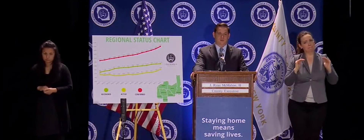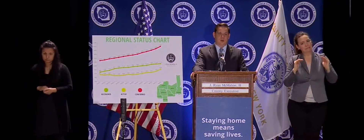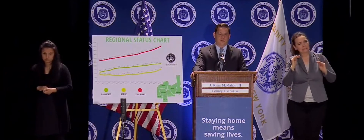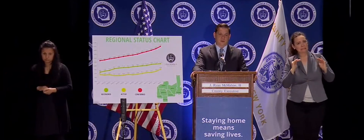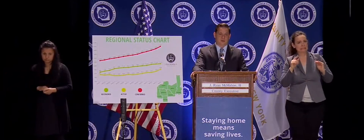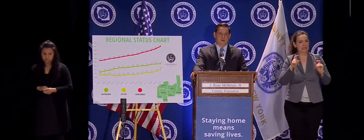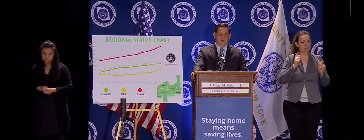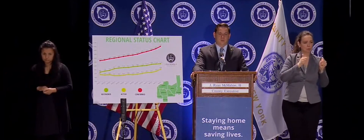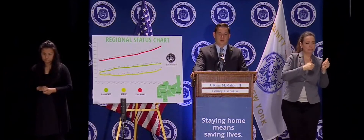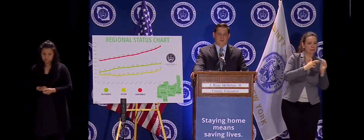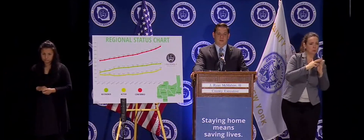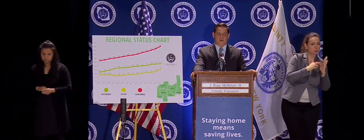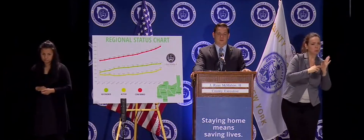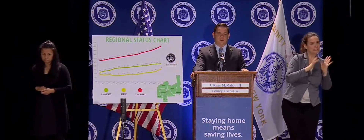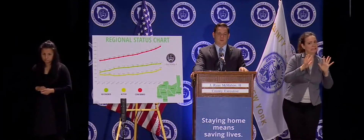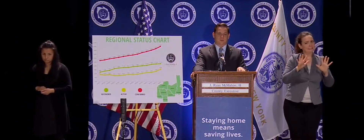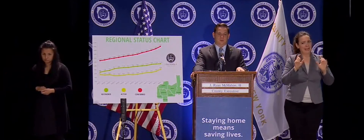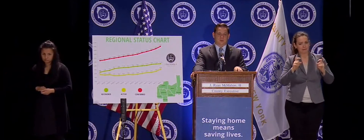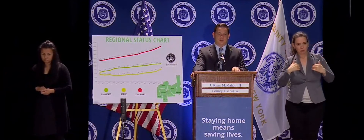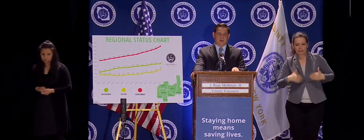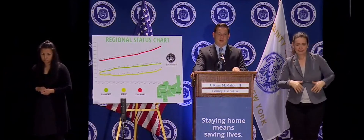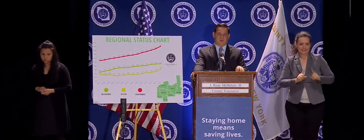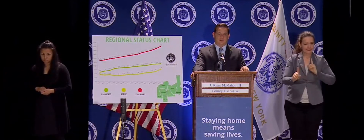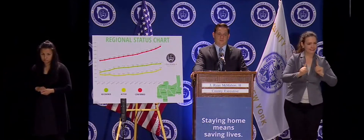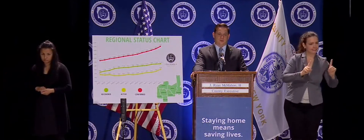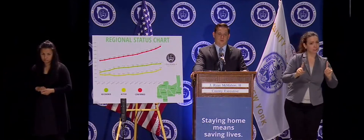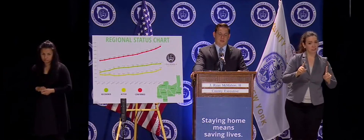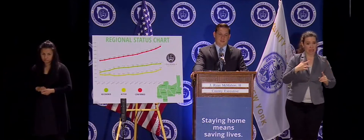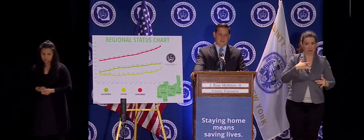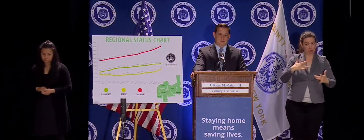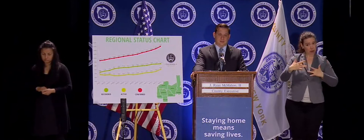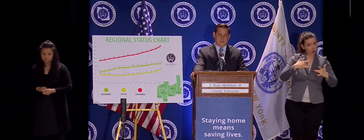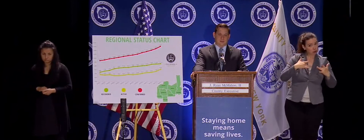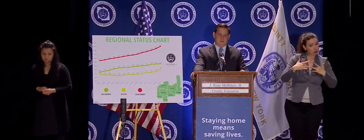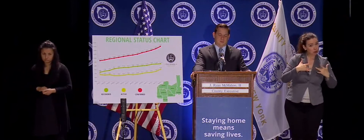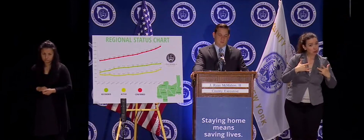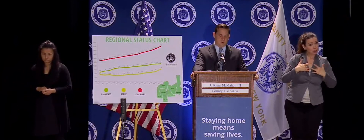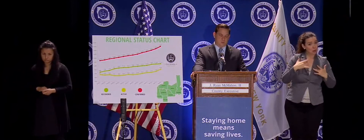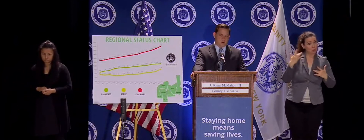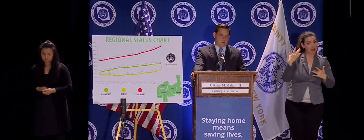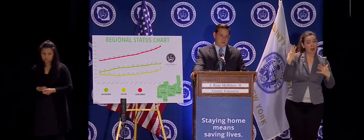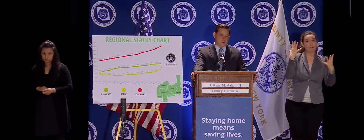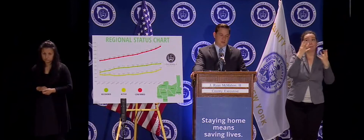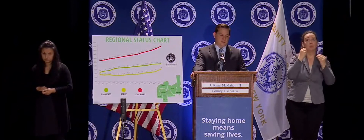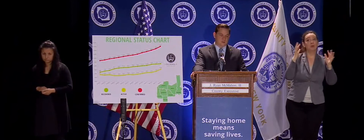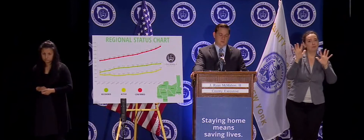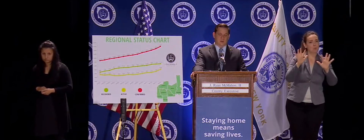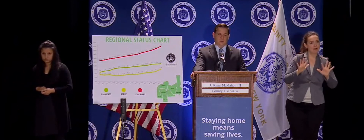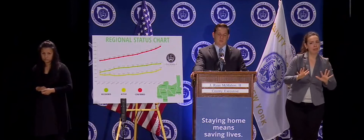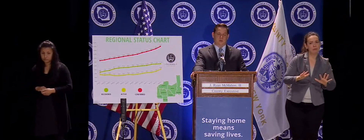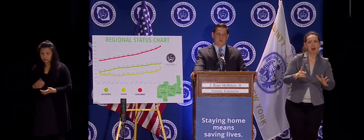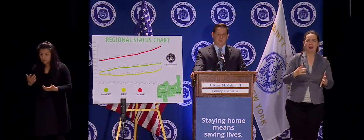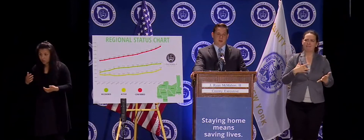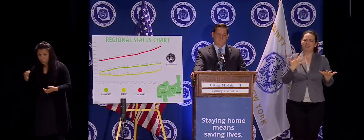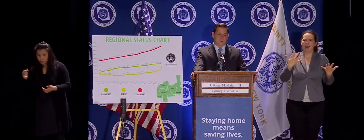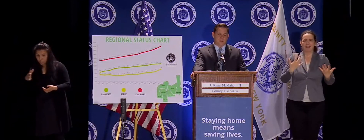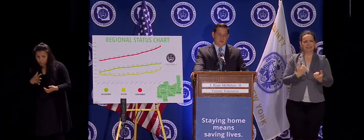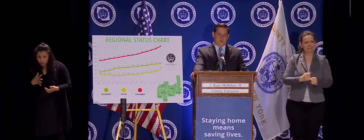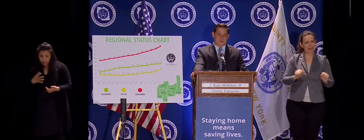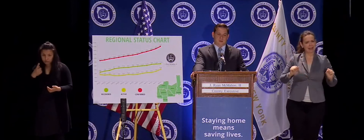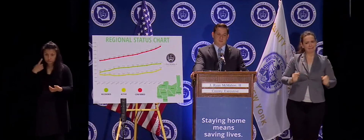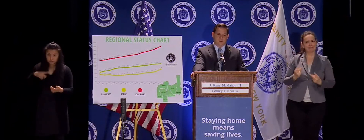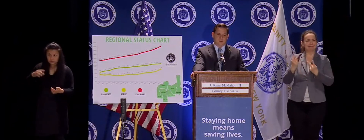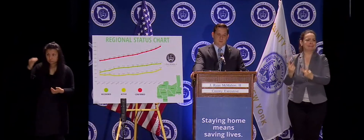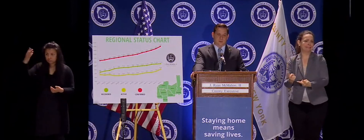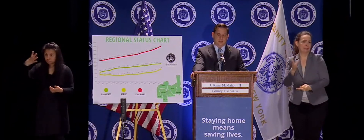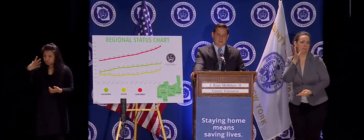we have nice weather, what it's going to do for new cases. And for the most part, these new cases, when you look at community spread,